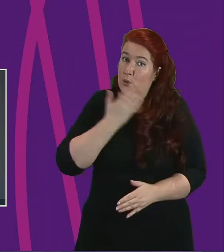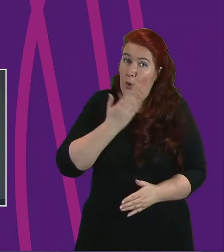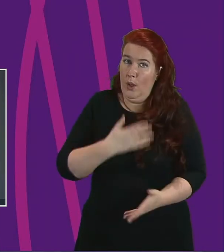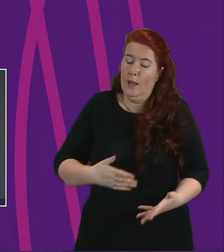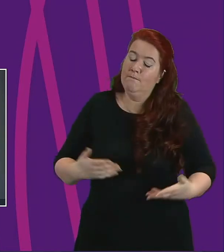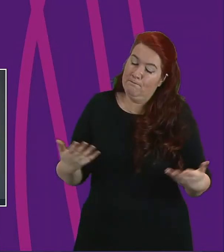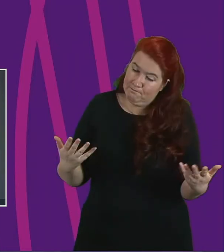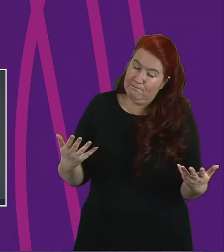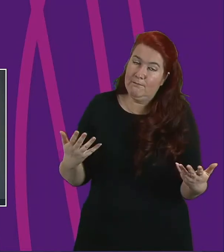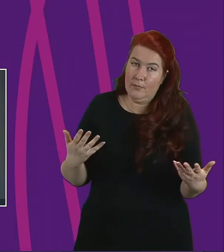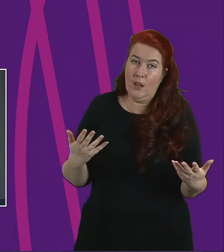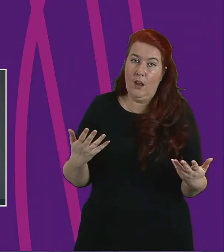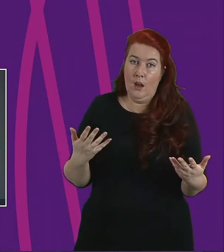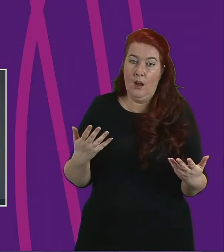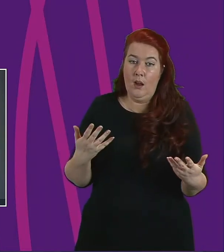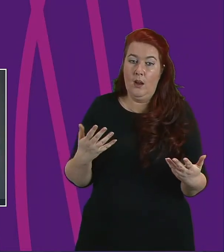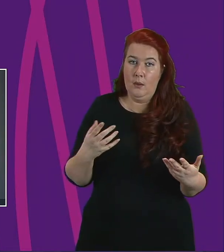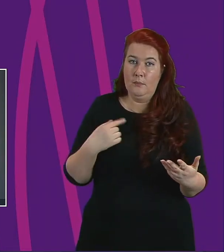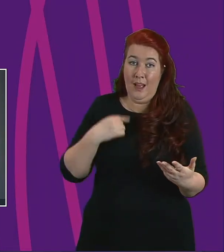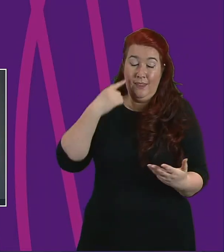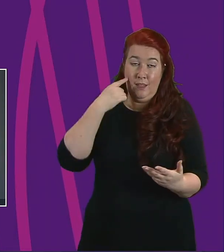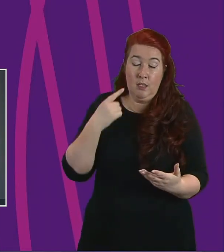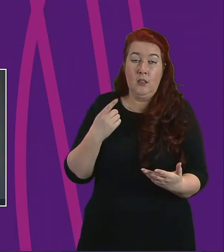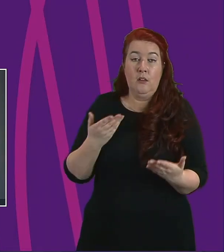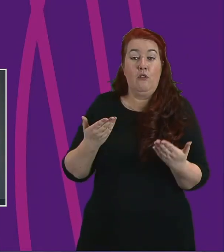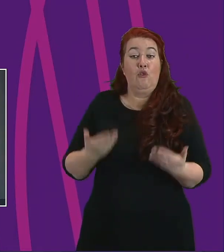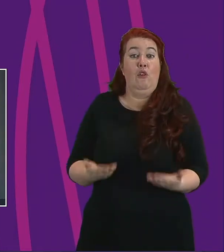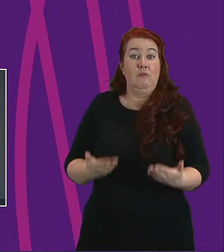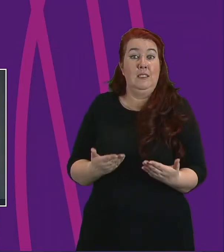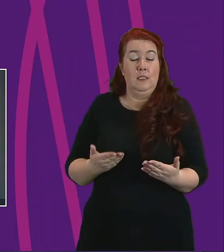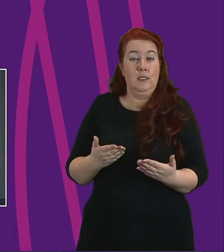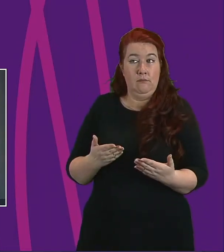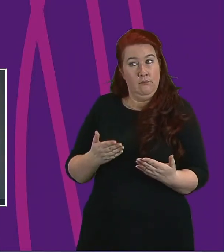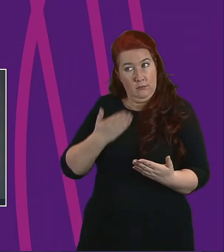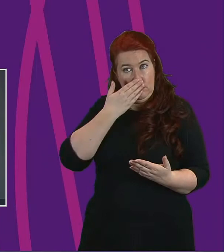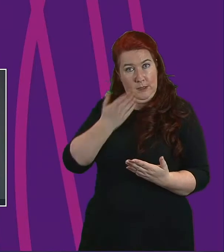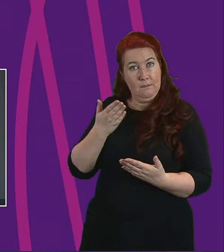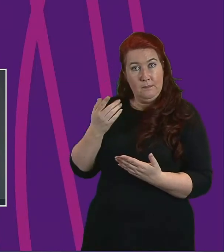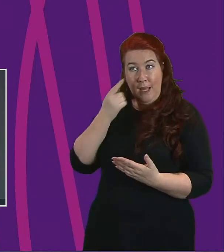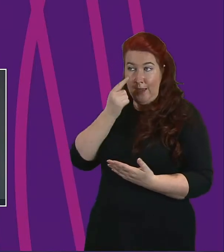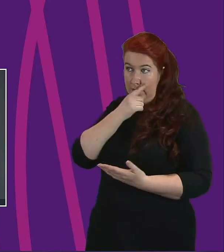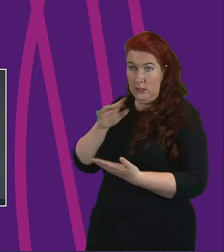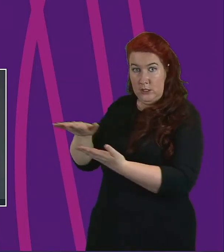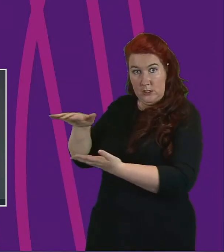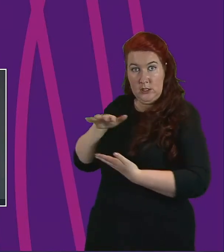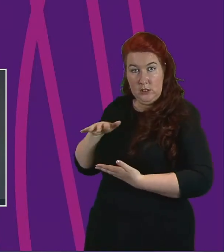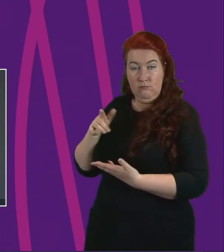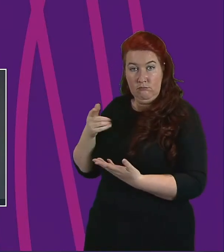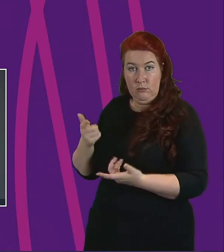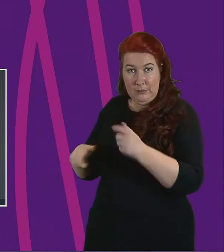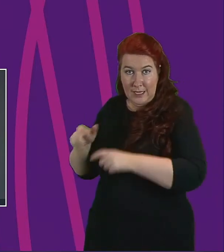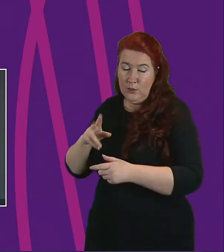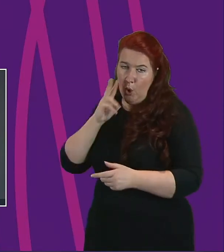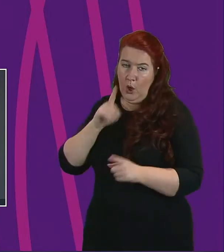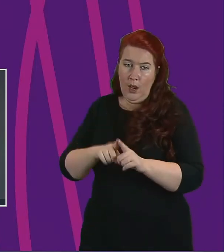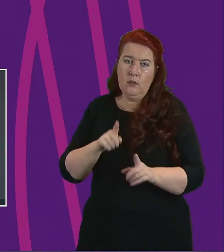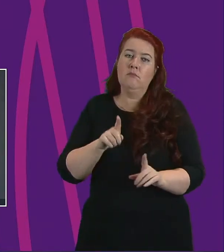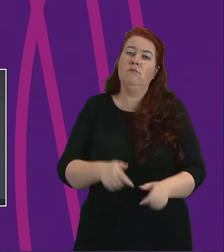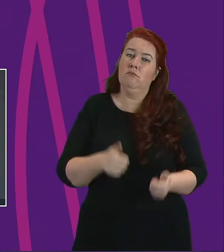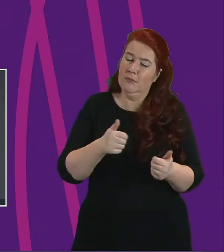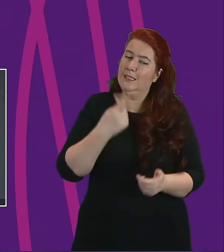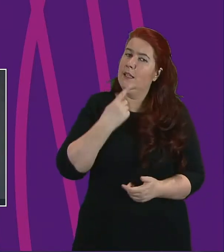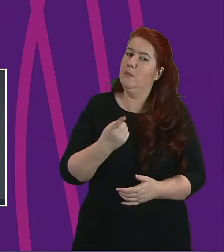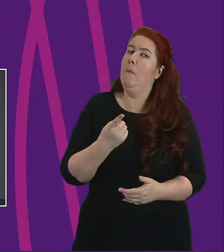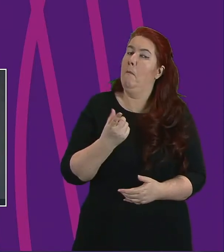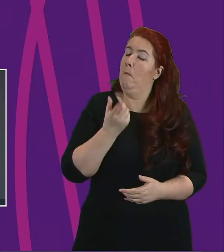that the current direction of the scientific advice that's available to us contains a significant amount of confidence